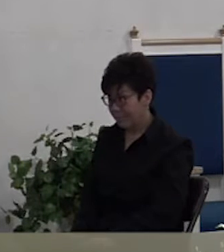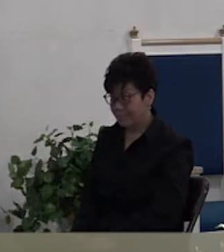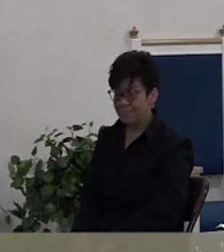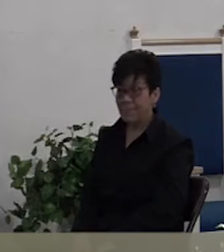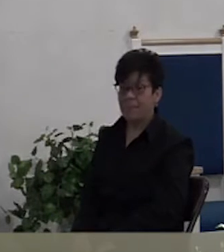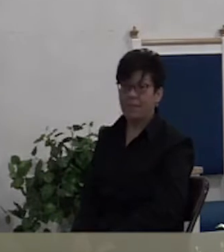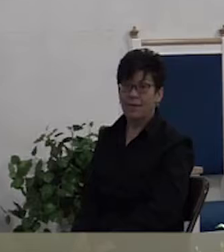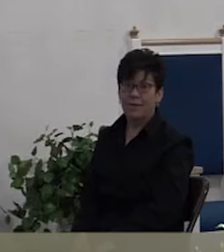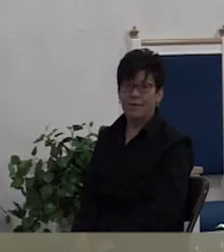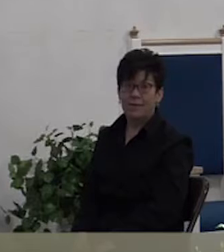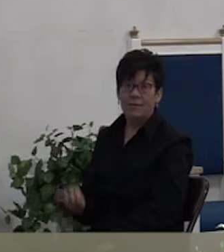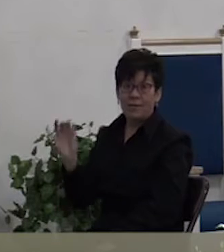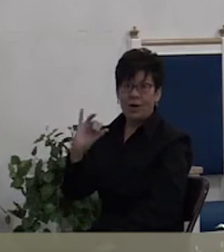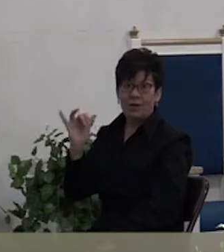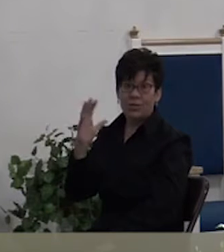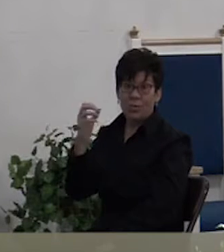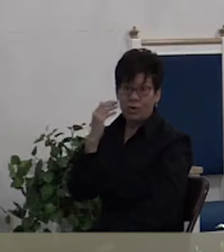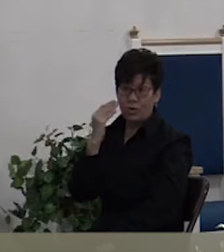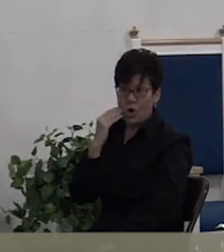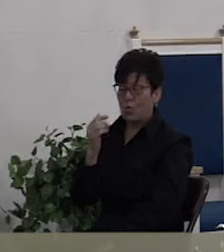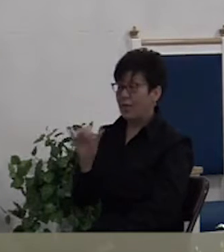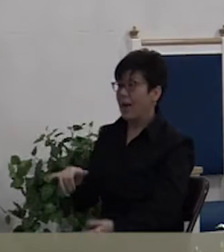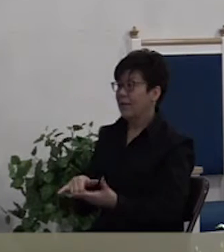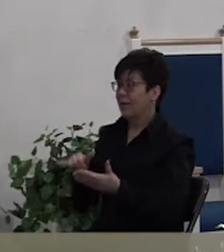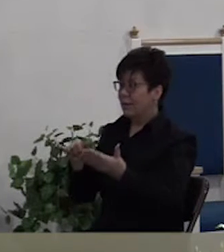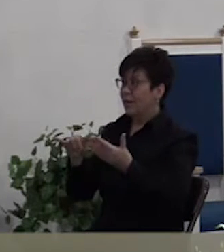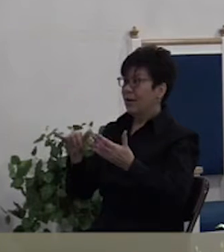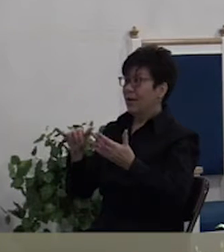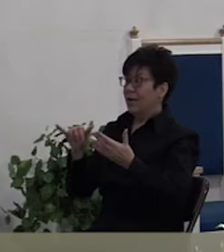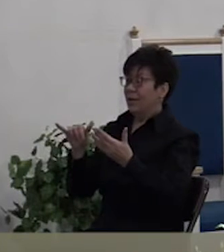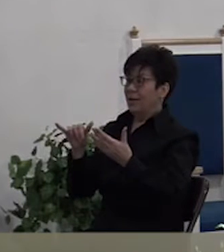And I also want to let everyone know that